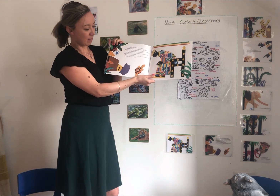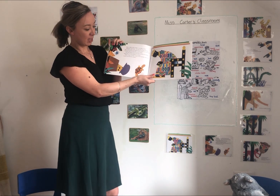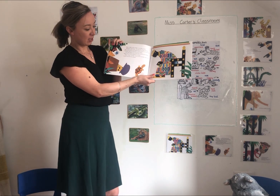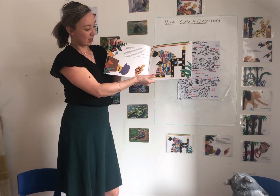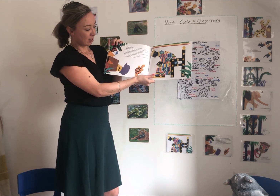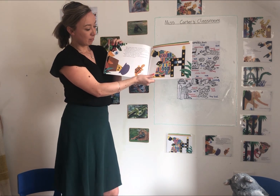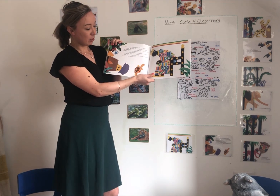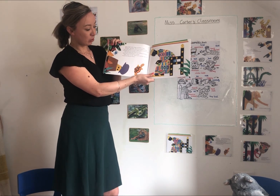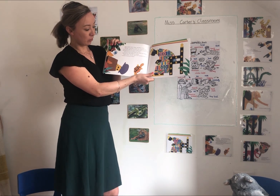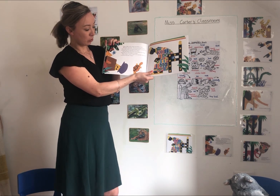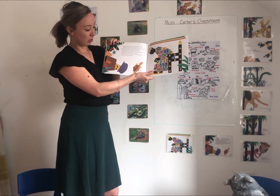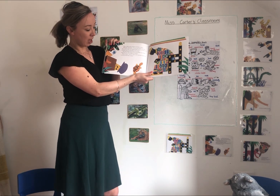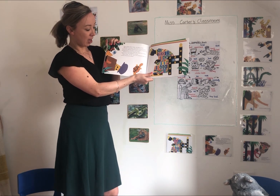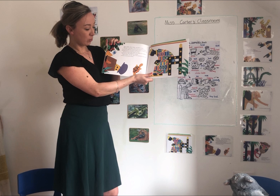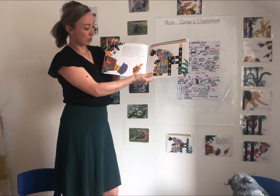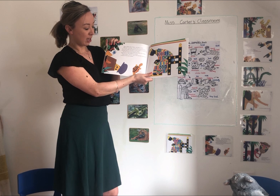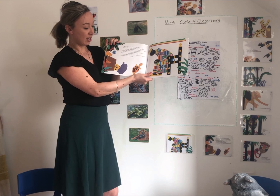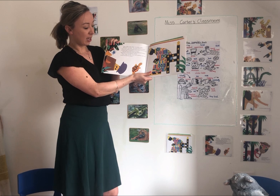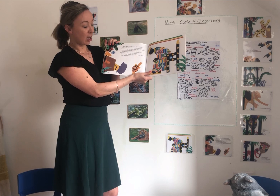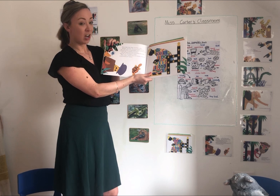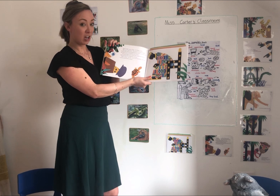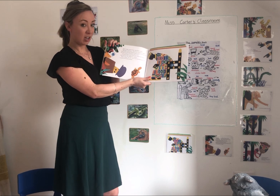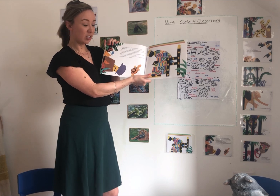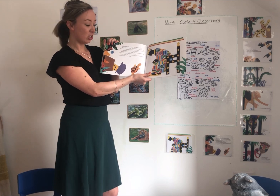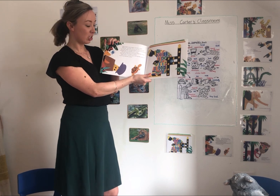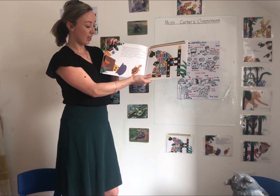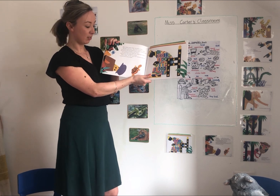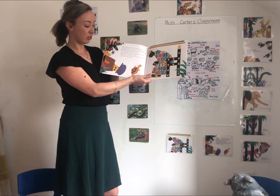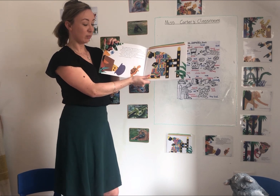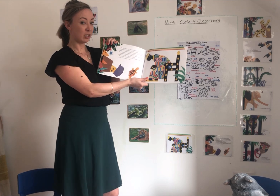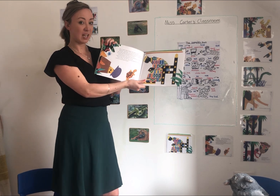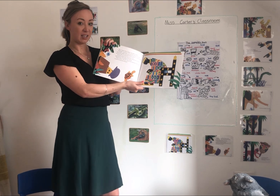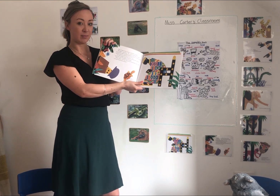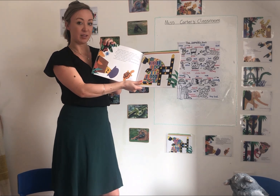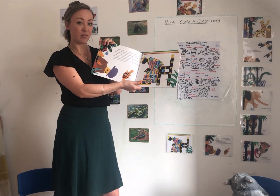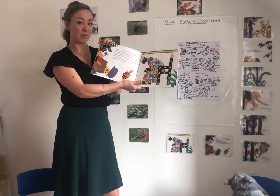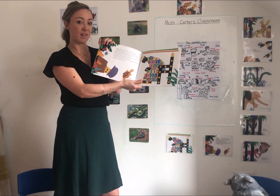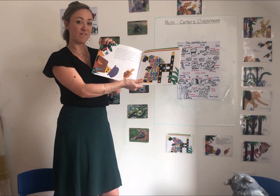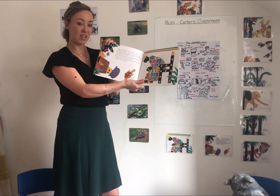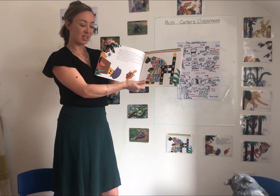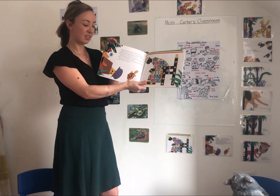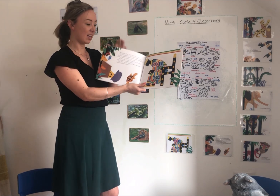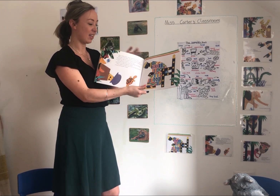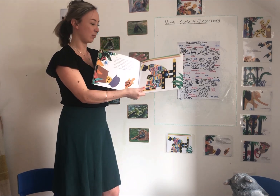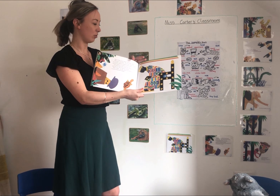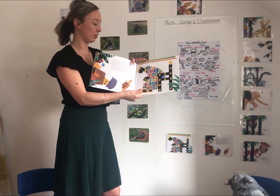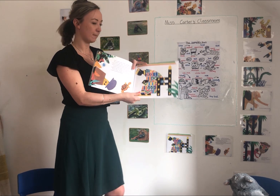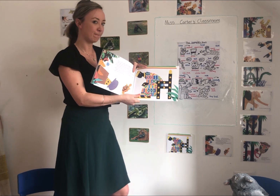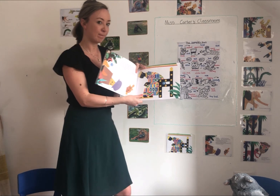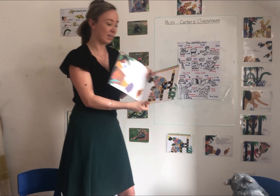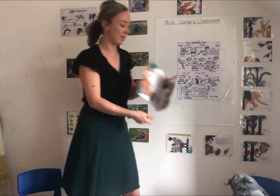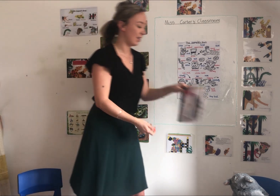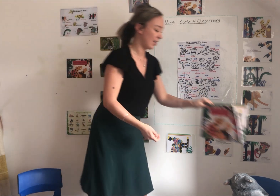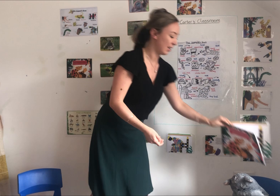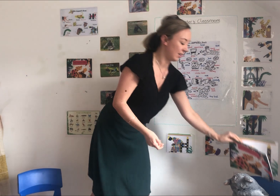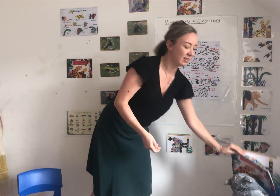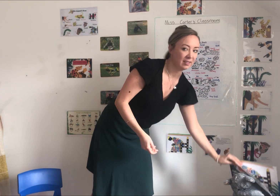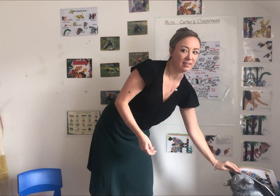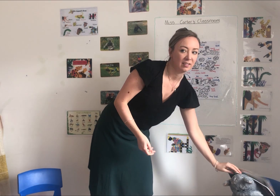Naomi, most of all, I would like a hard shell to protect me from the fierce animals. Ah,